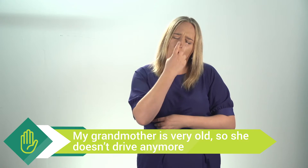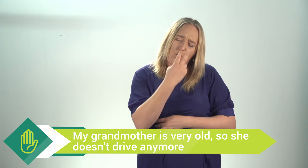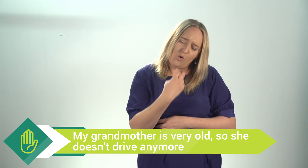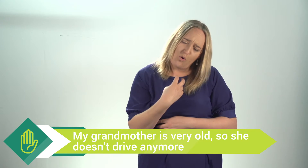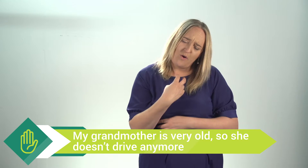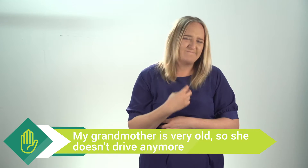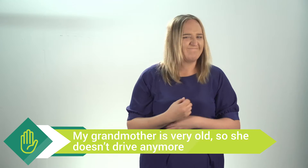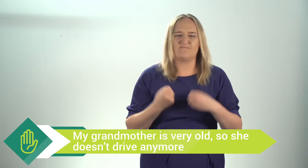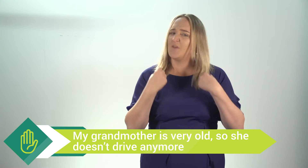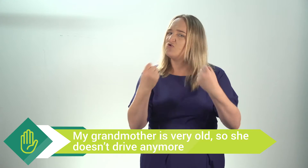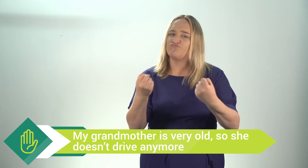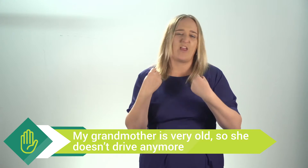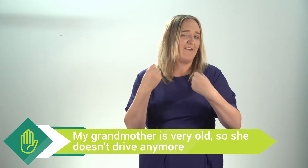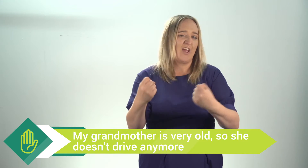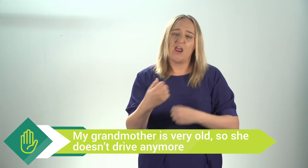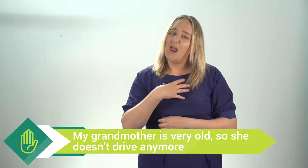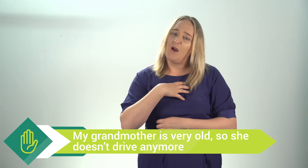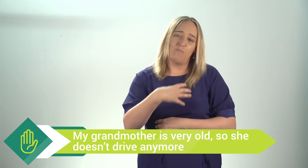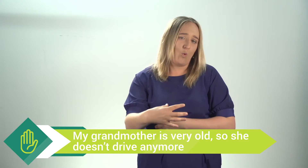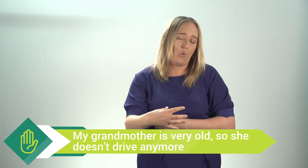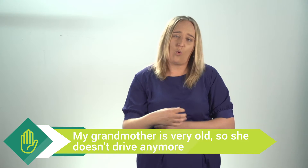My grandmother is very old, so she doesn't drive anymore.